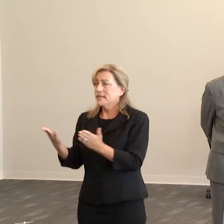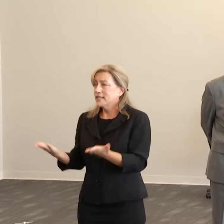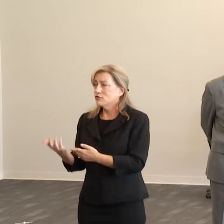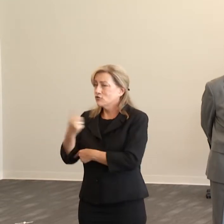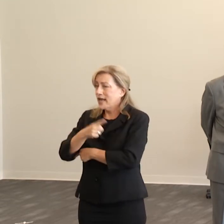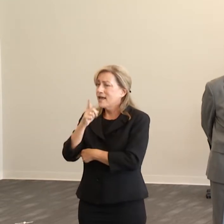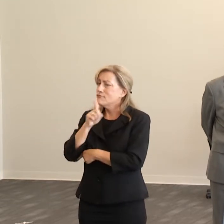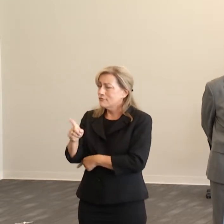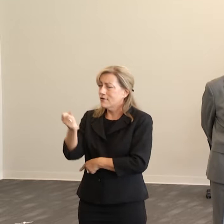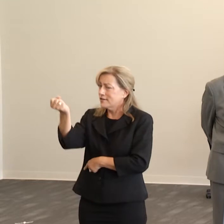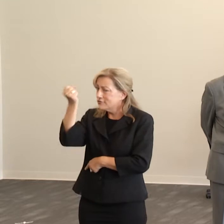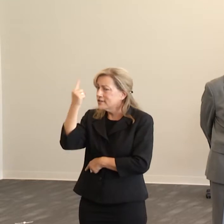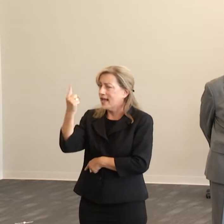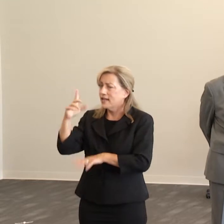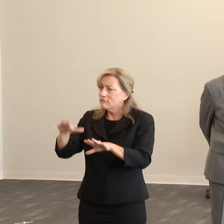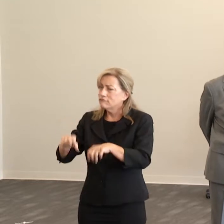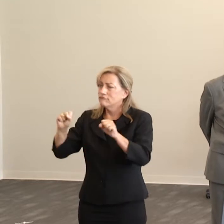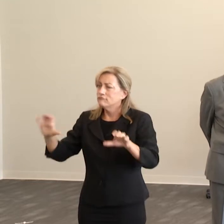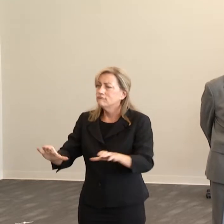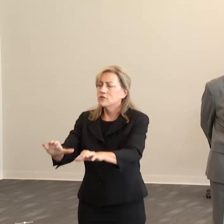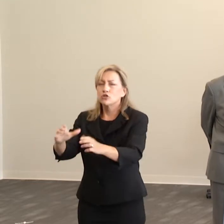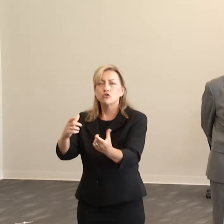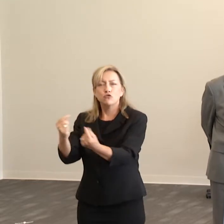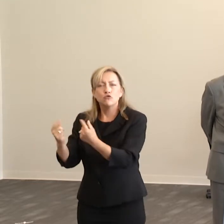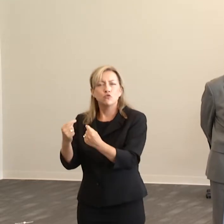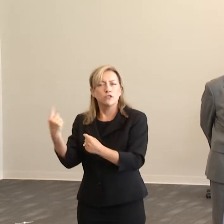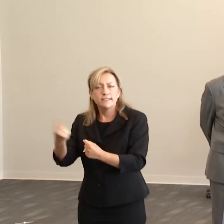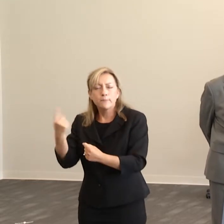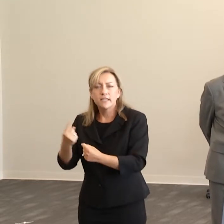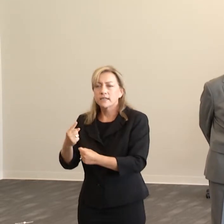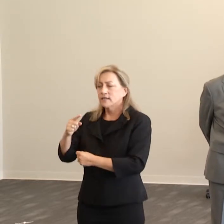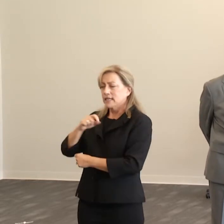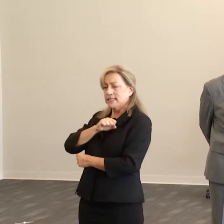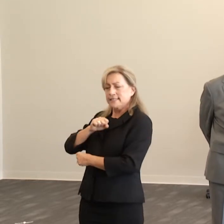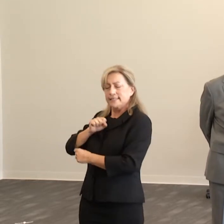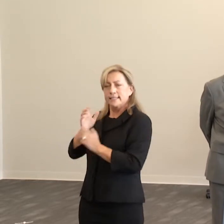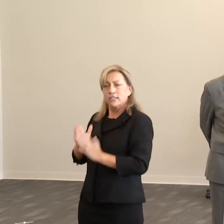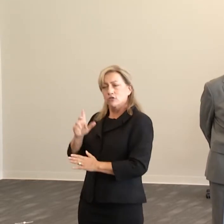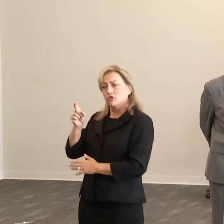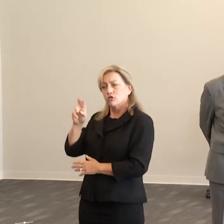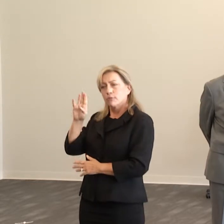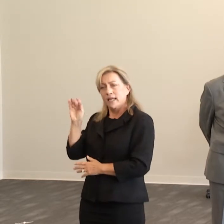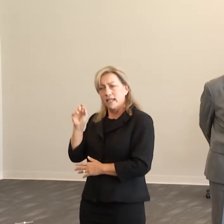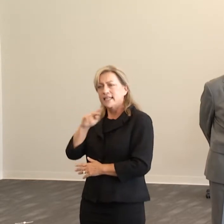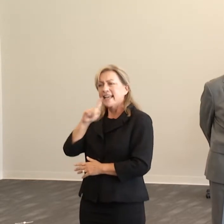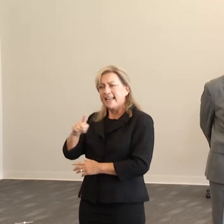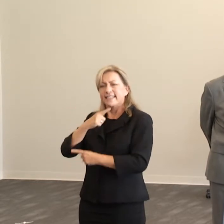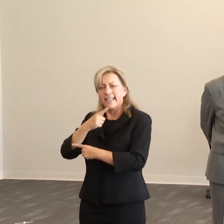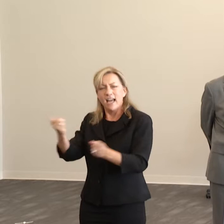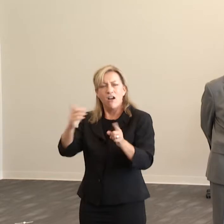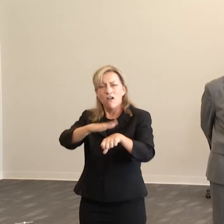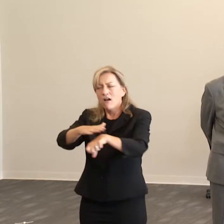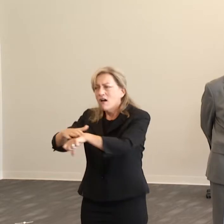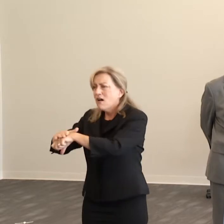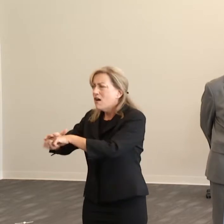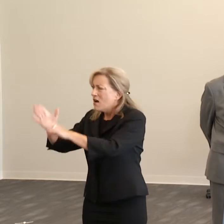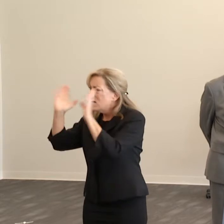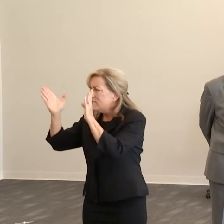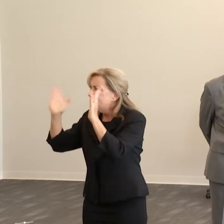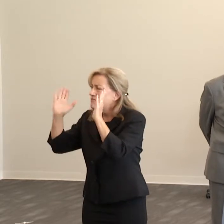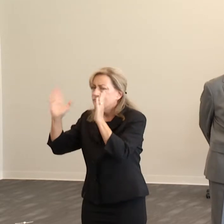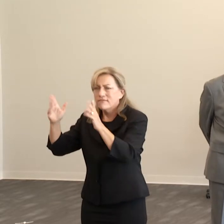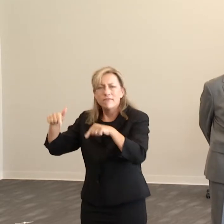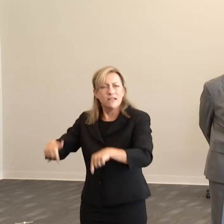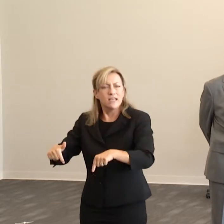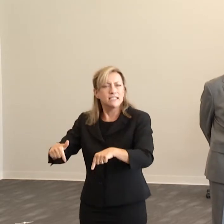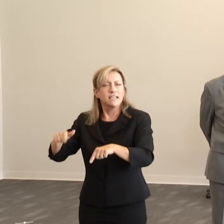action. Senator Durbin has sounded the alarm in this regard and will discuss how the U.S. Postal Service changes and service reductions